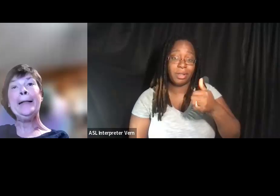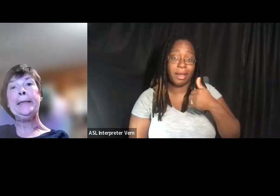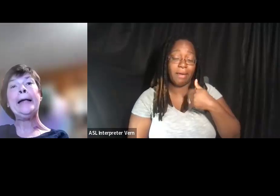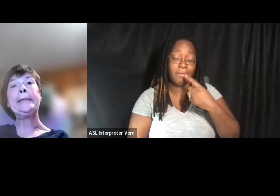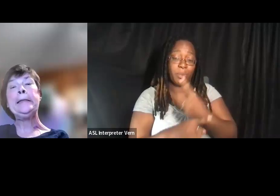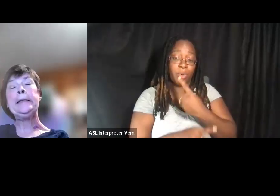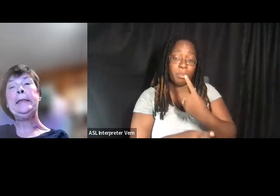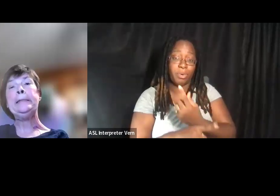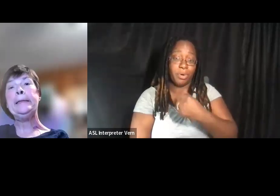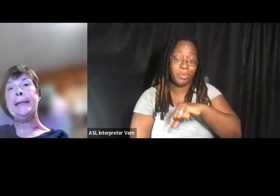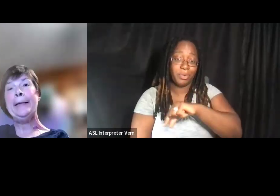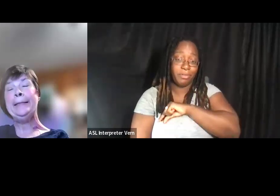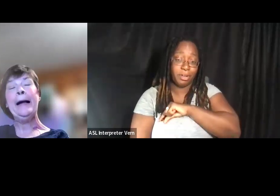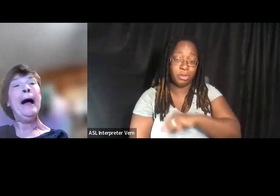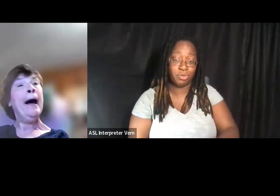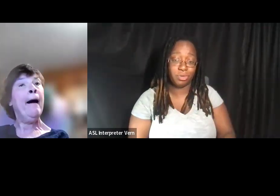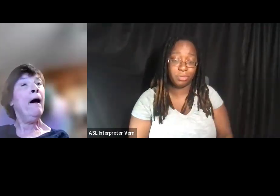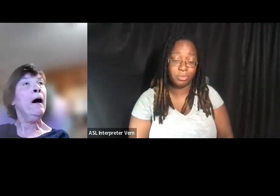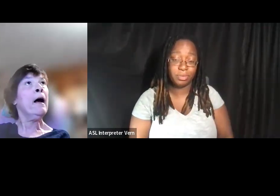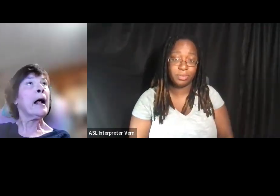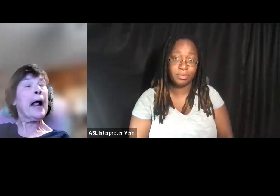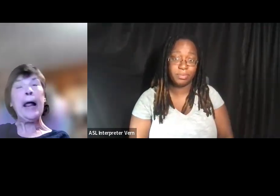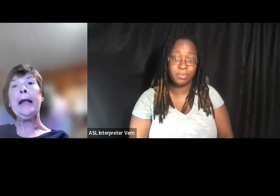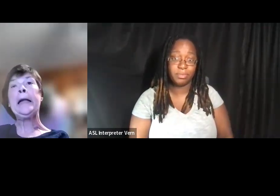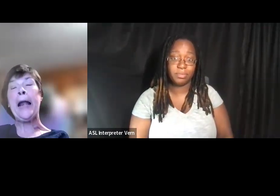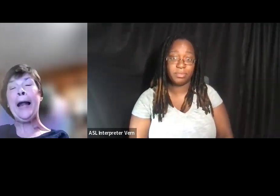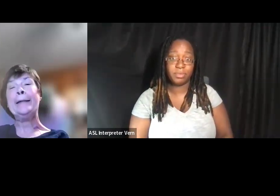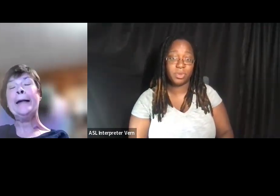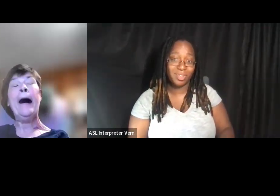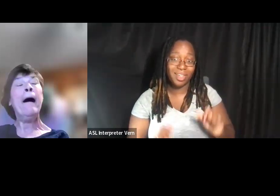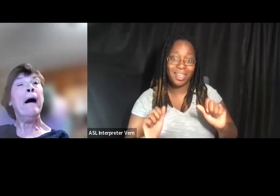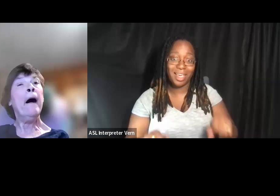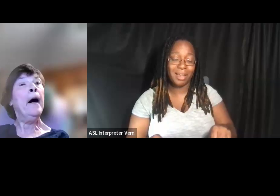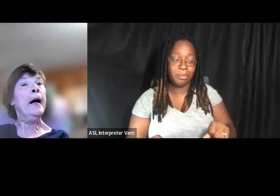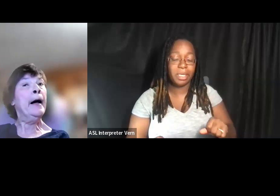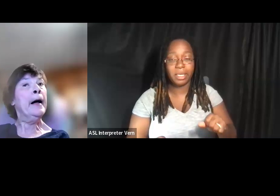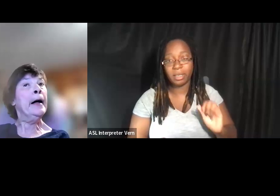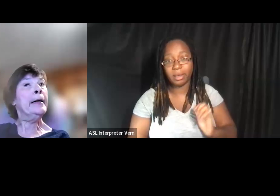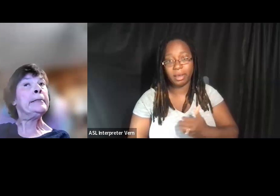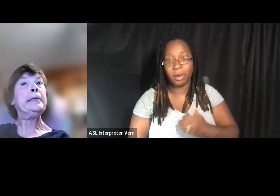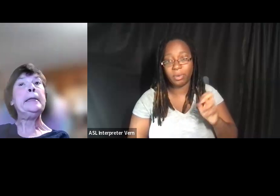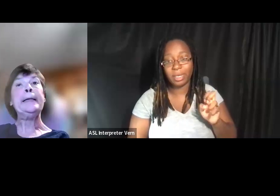be an executive director and have a